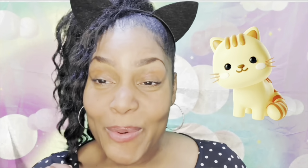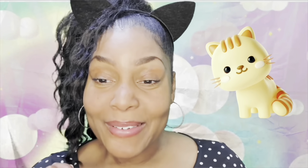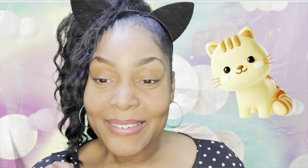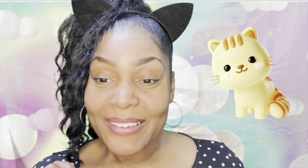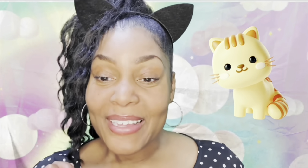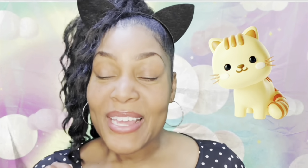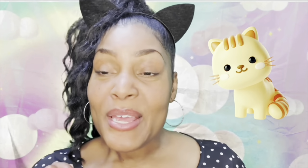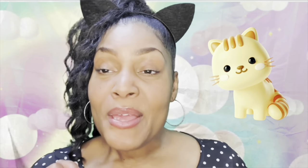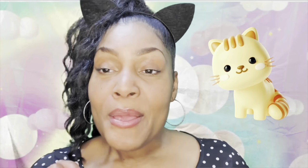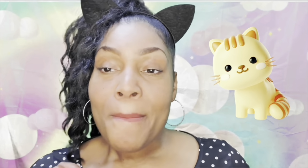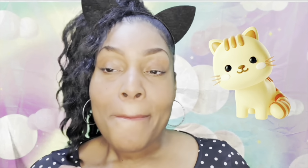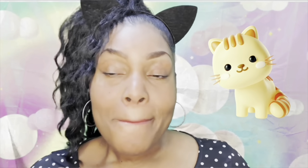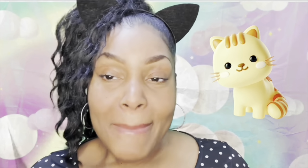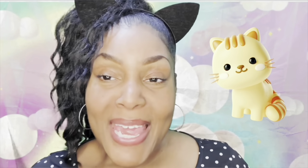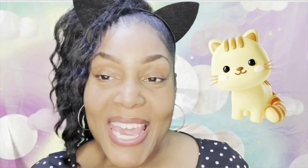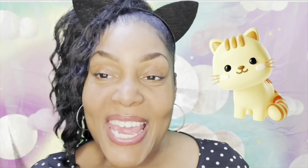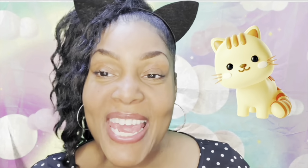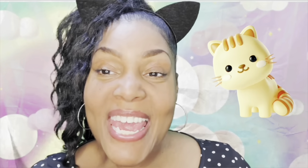Meow.